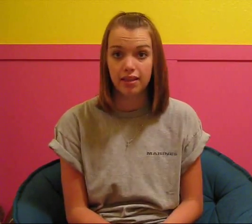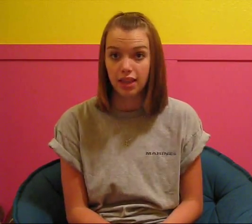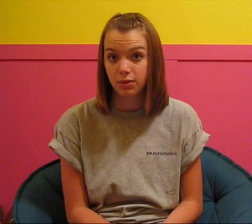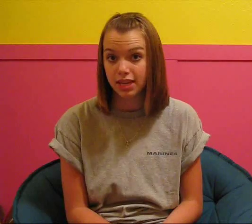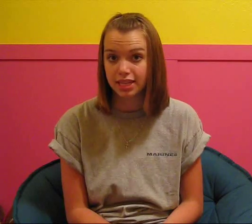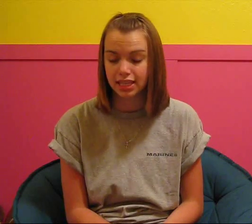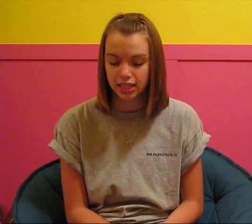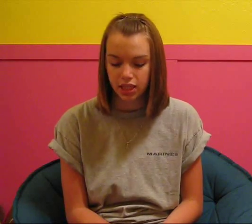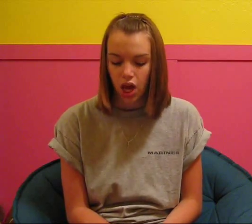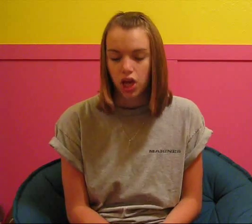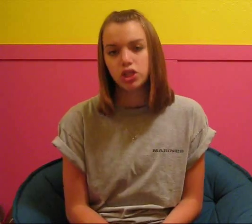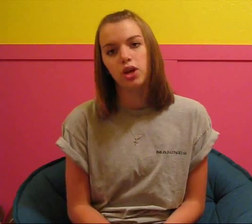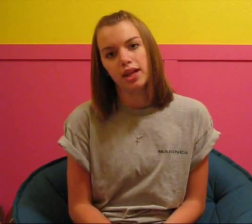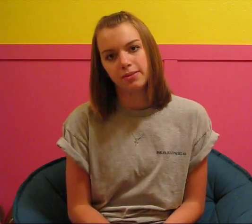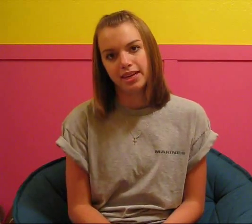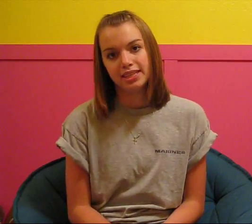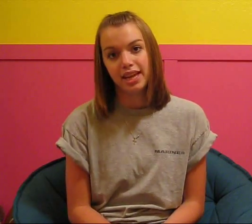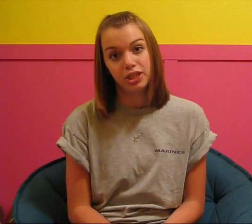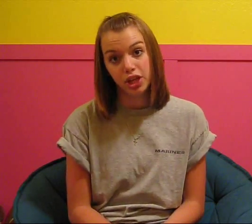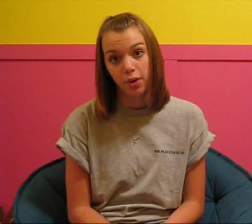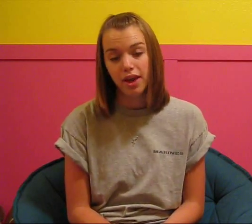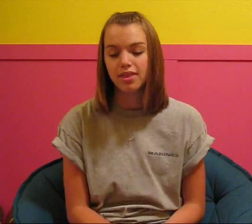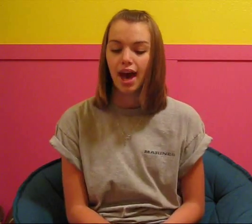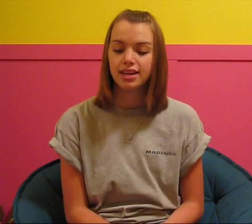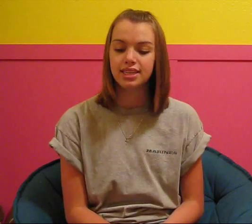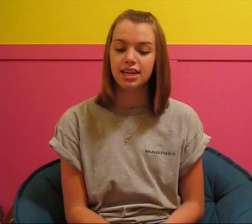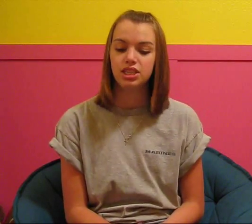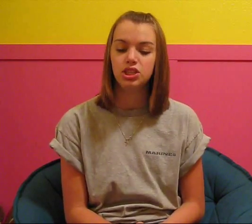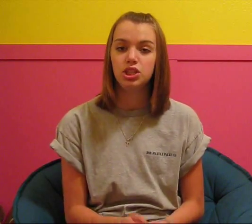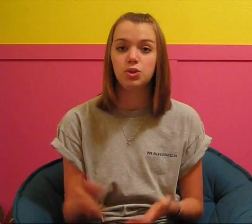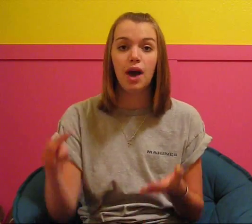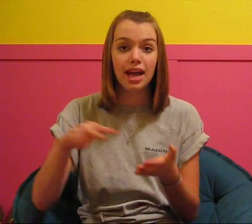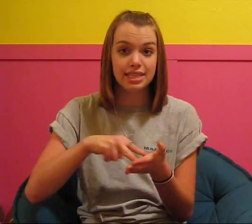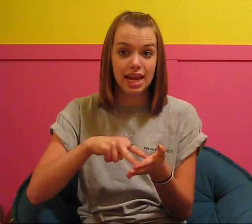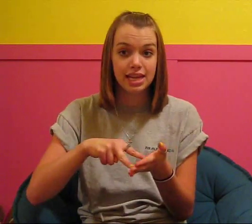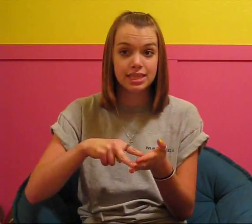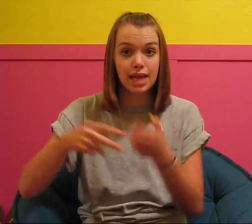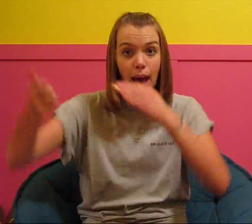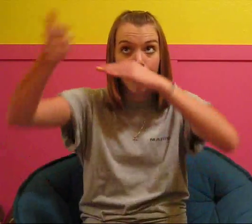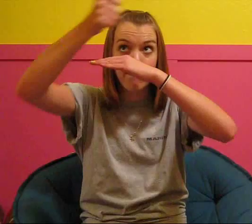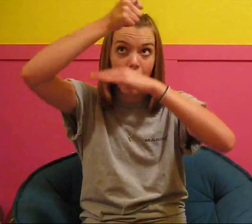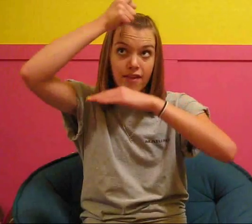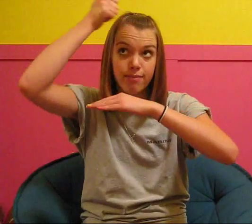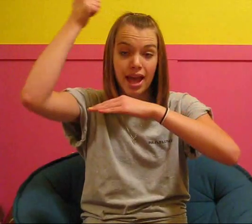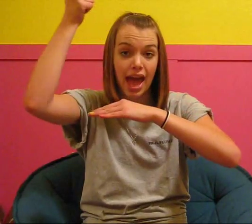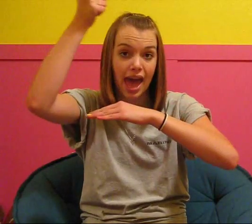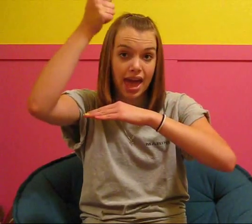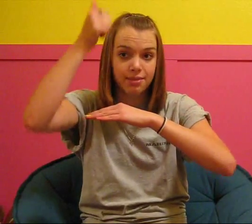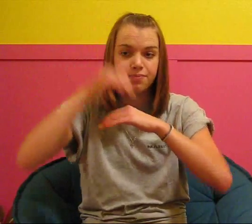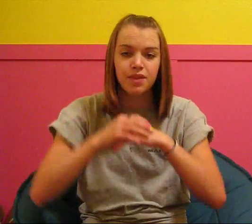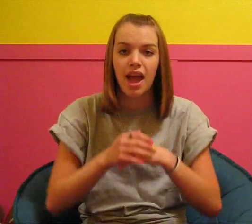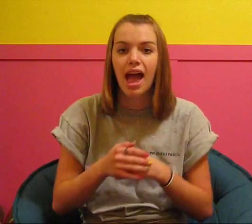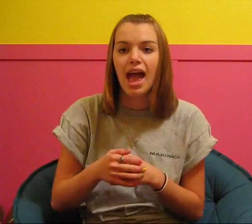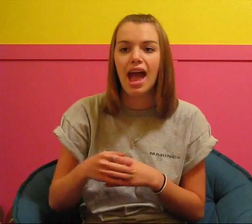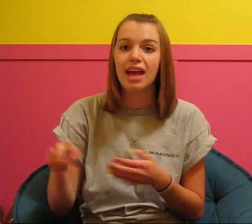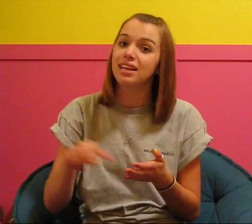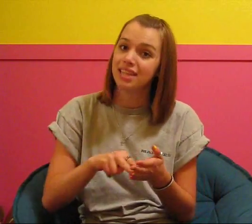fact that they were dances. So that's what I decided to go with. I decided to do a dance above my head, and a